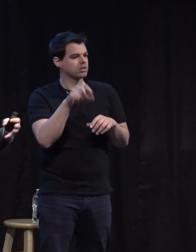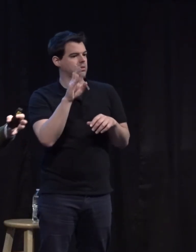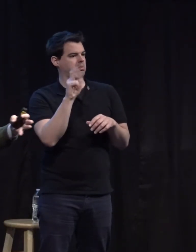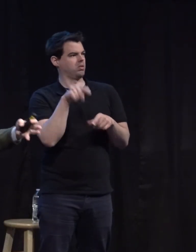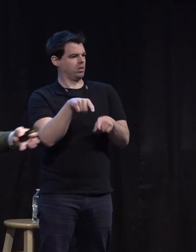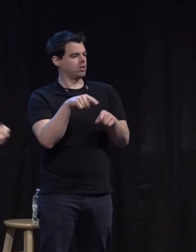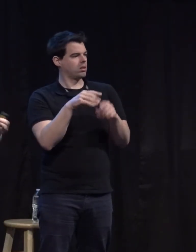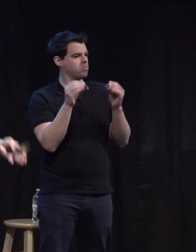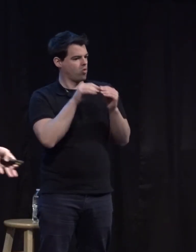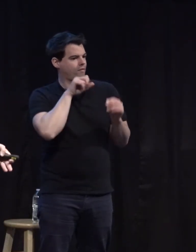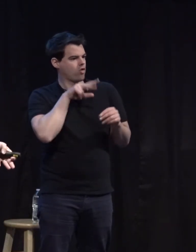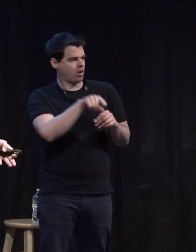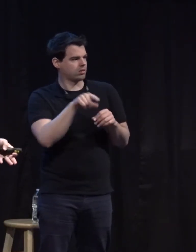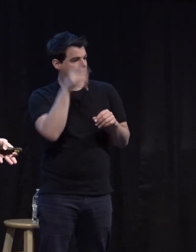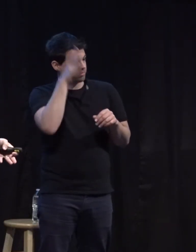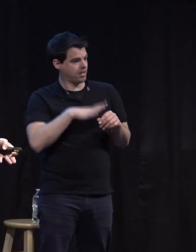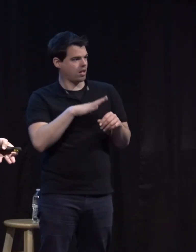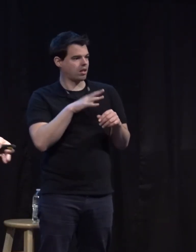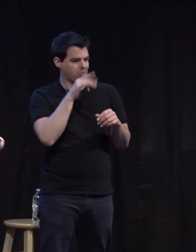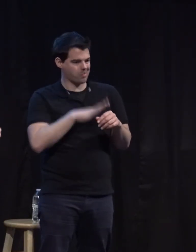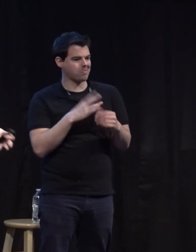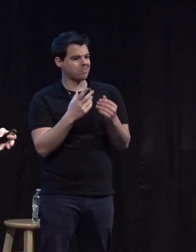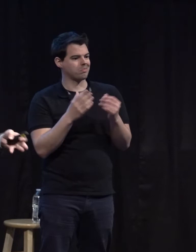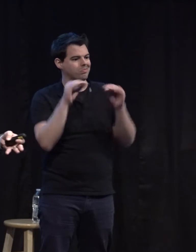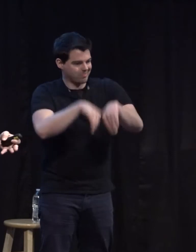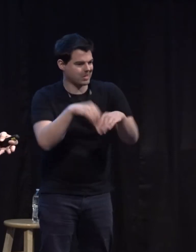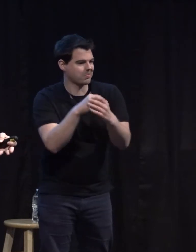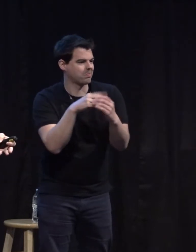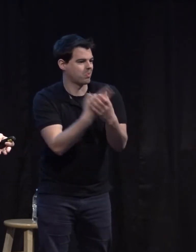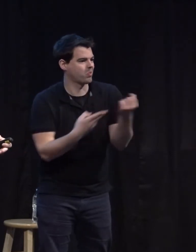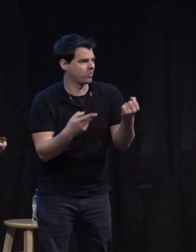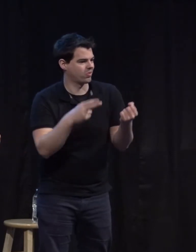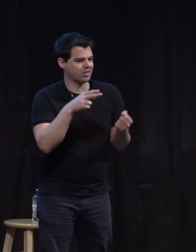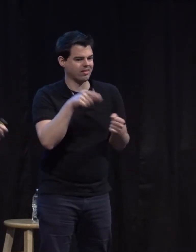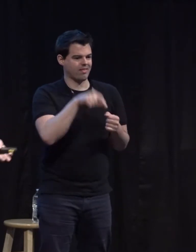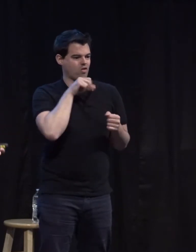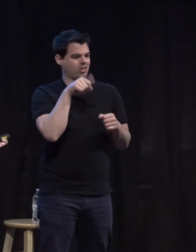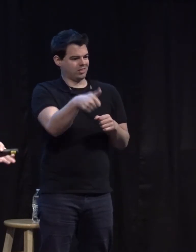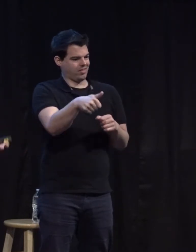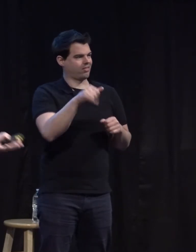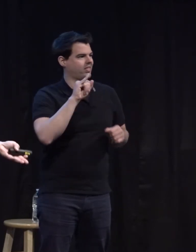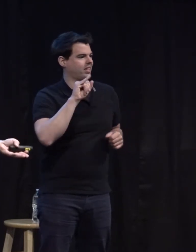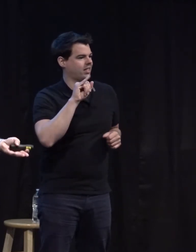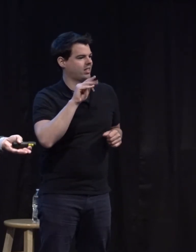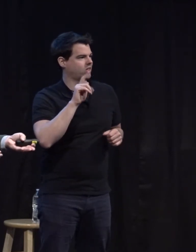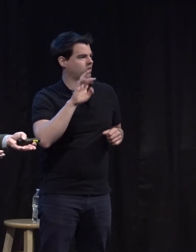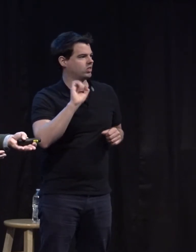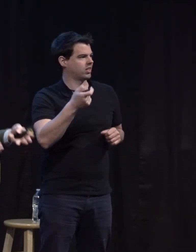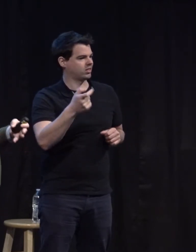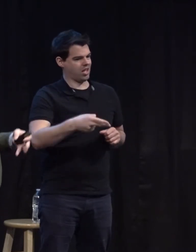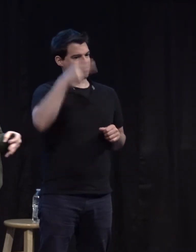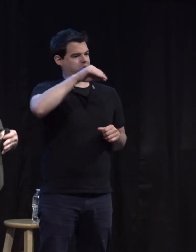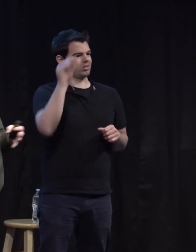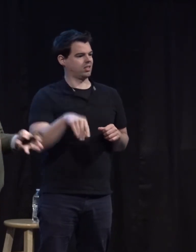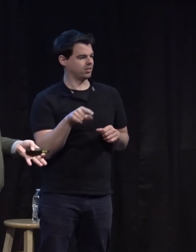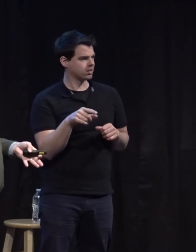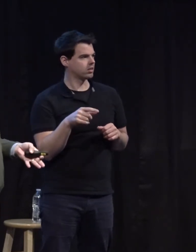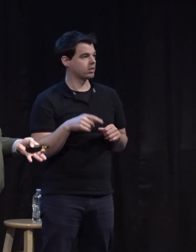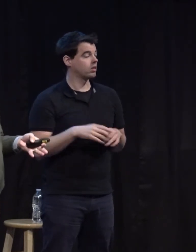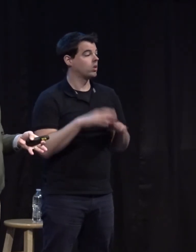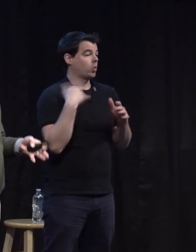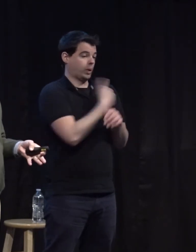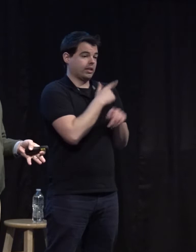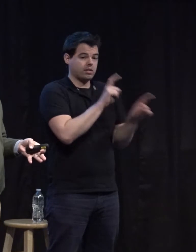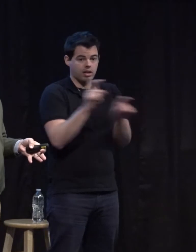And we've done this a couple times in different places, and we get the same result over and over again. This is a very